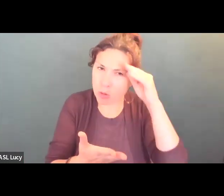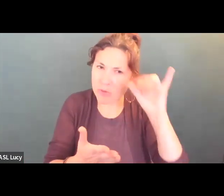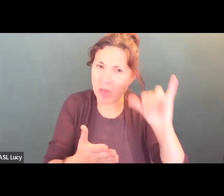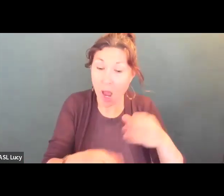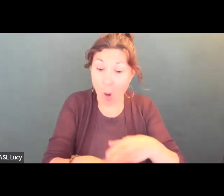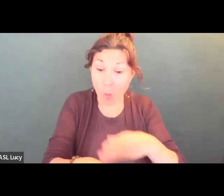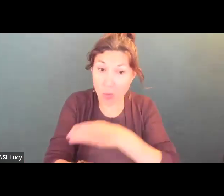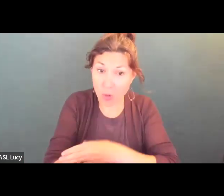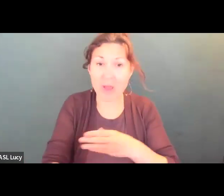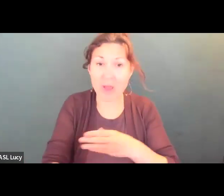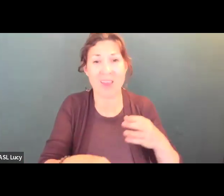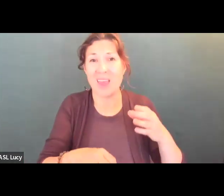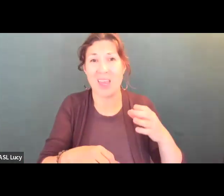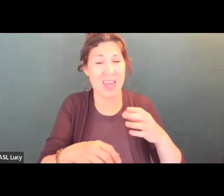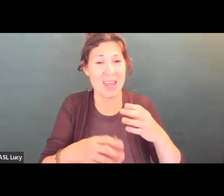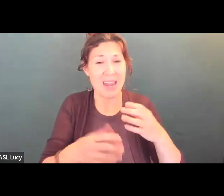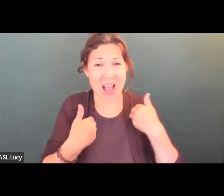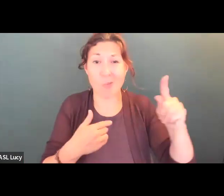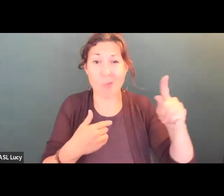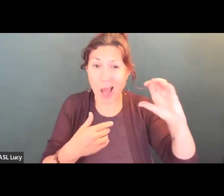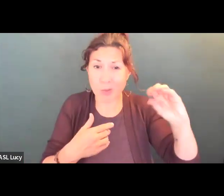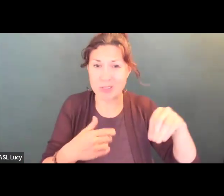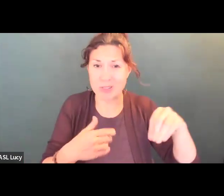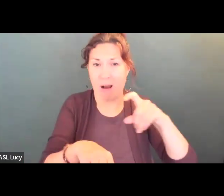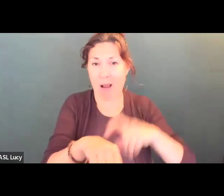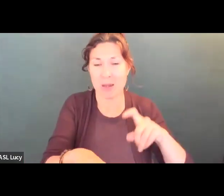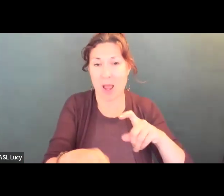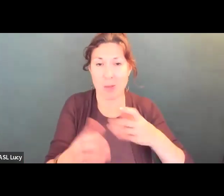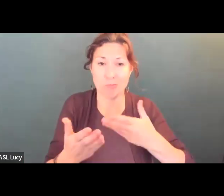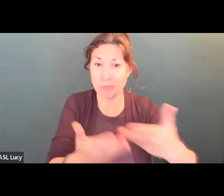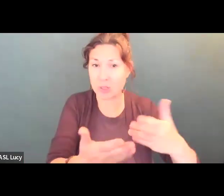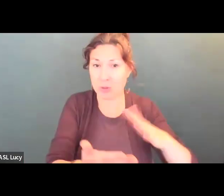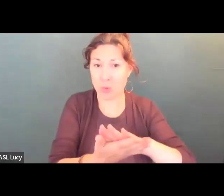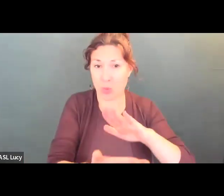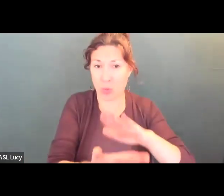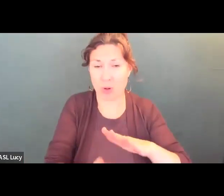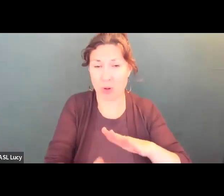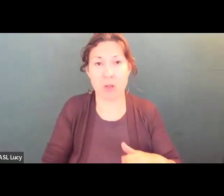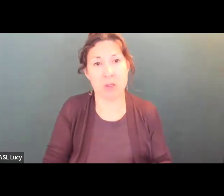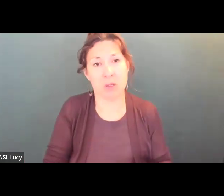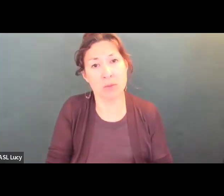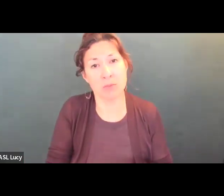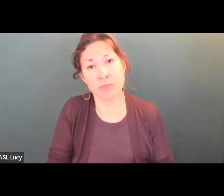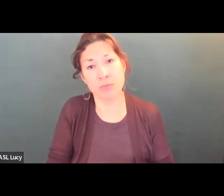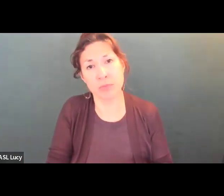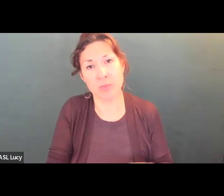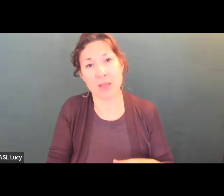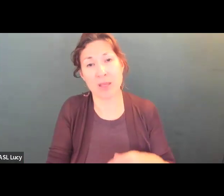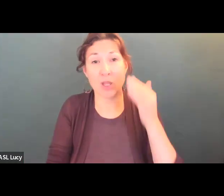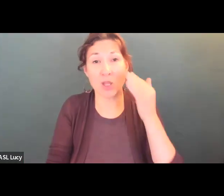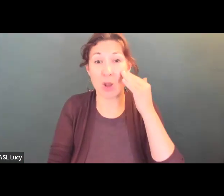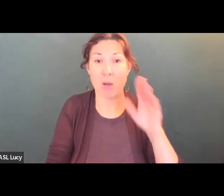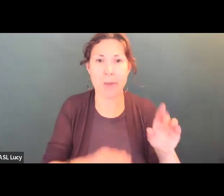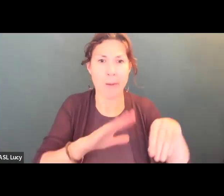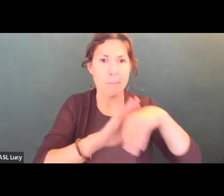possible, is great. And I know, being at a school, watching kids dribble in after the bell or,